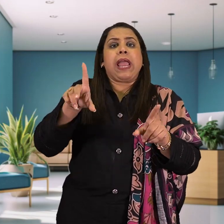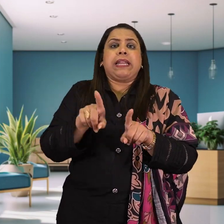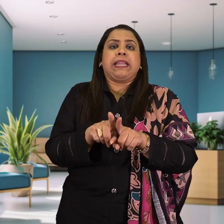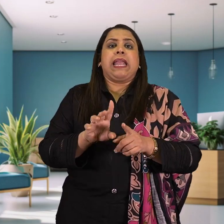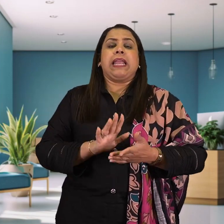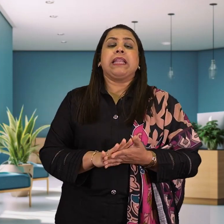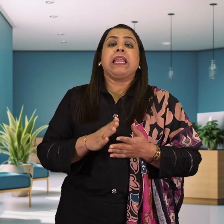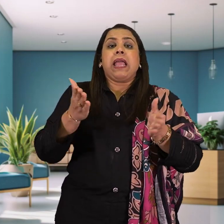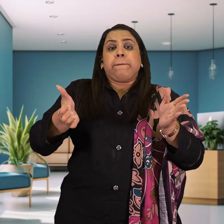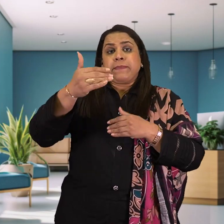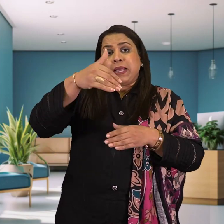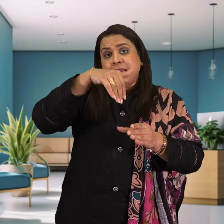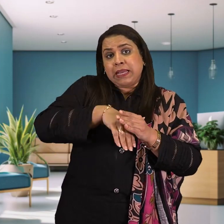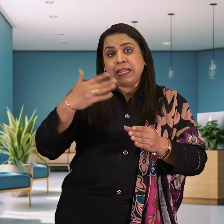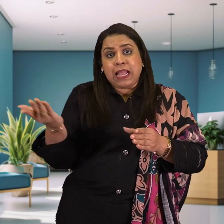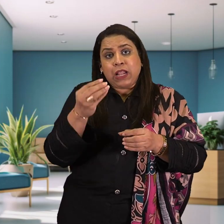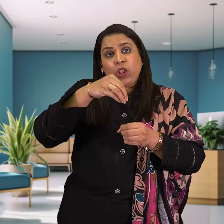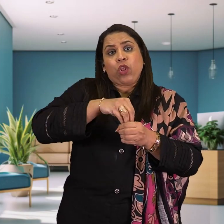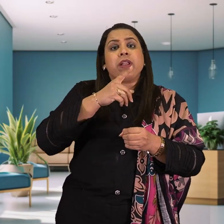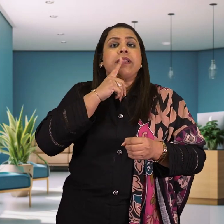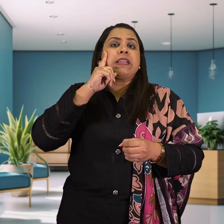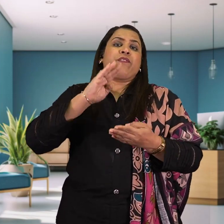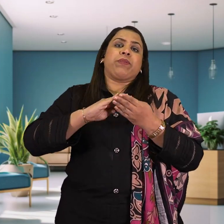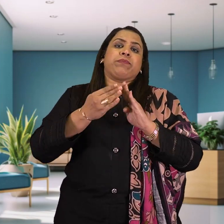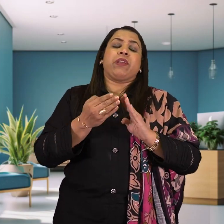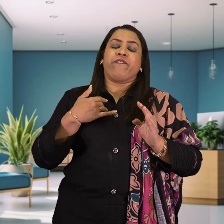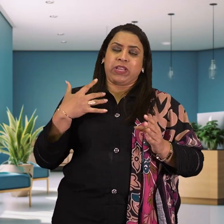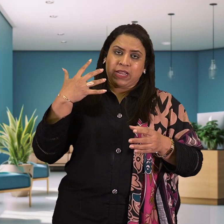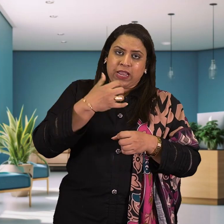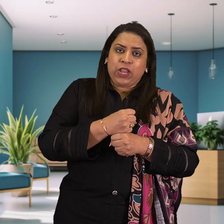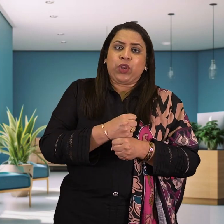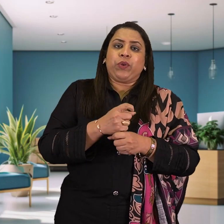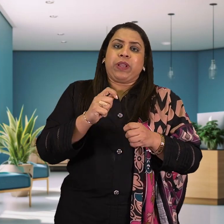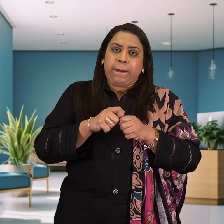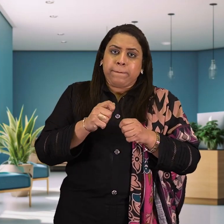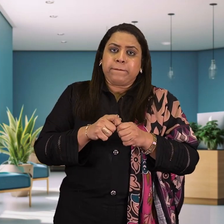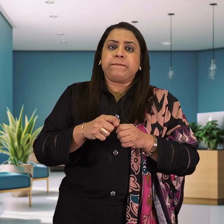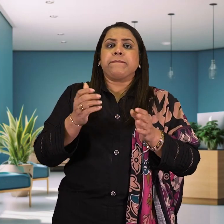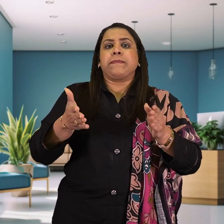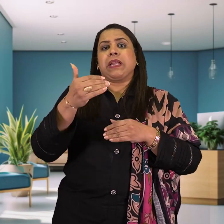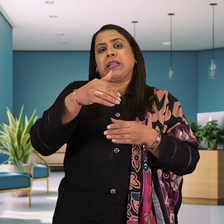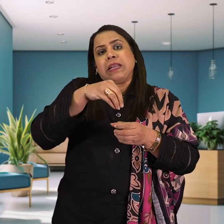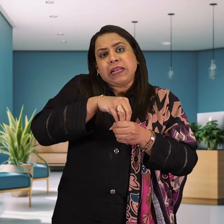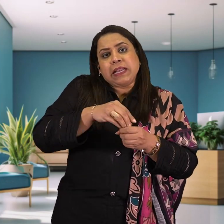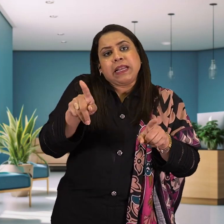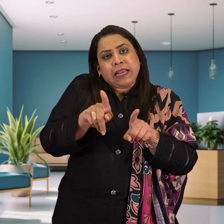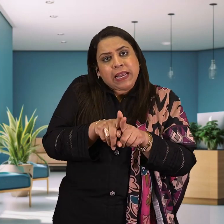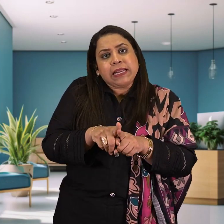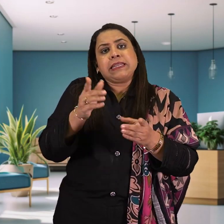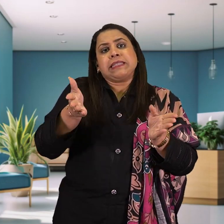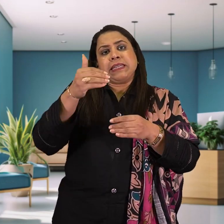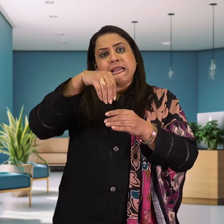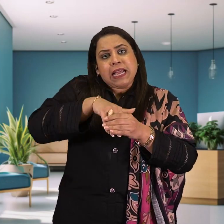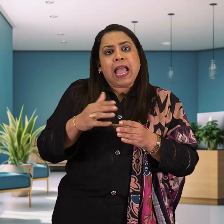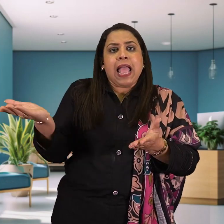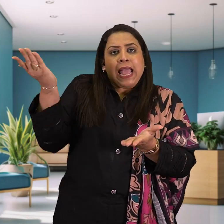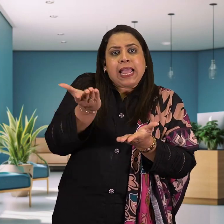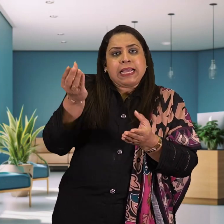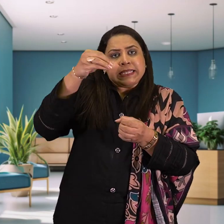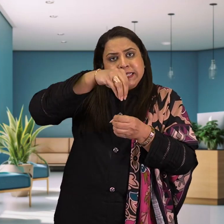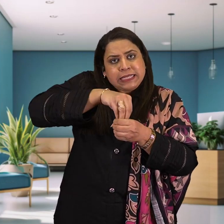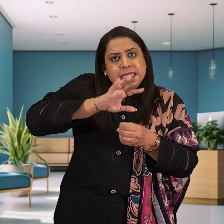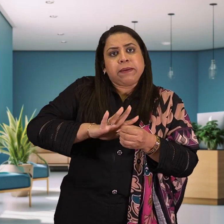and make these elections inclusive for the deaf community. We can do it by making the content related to elections accessible